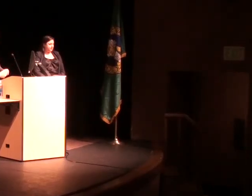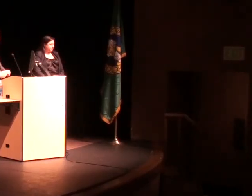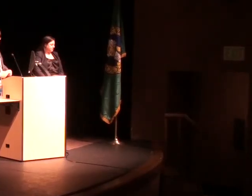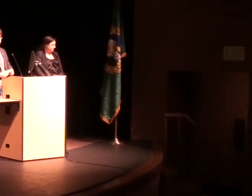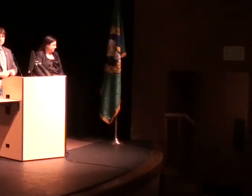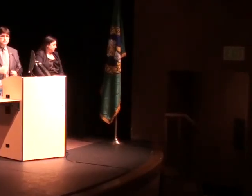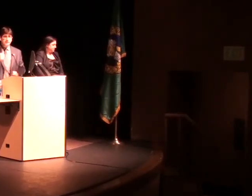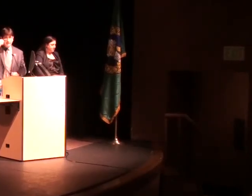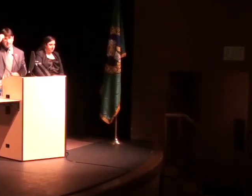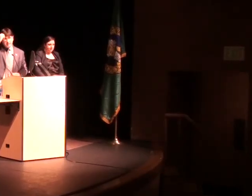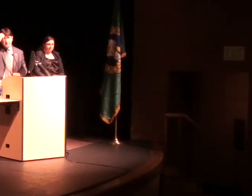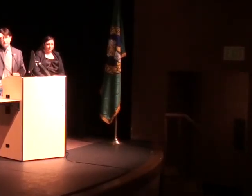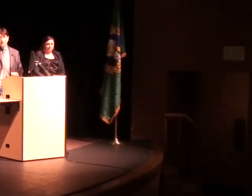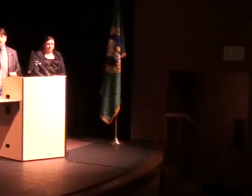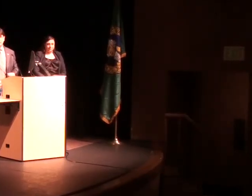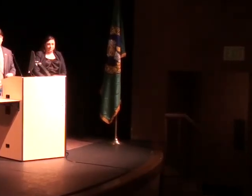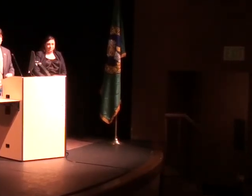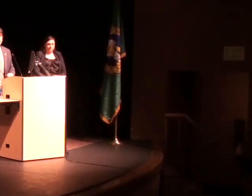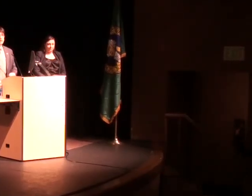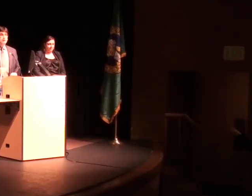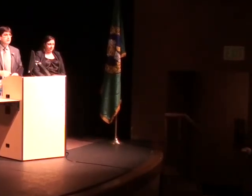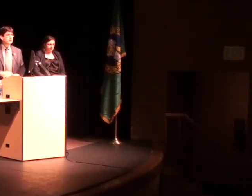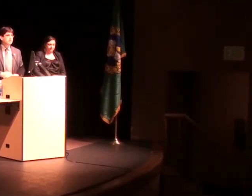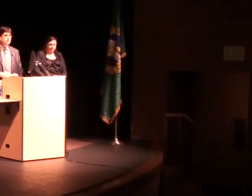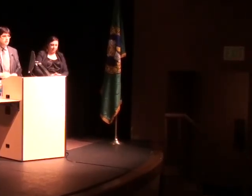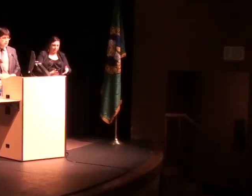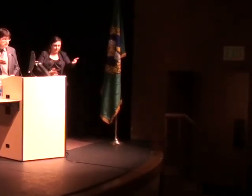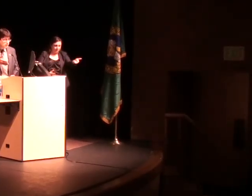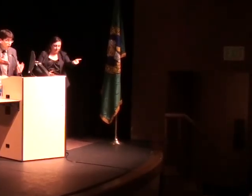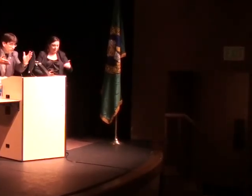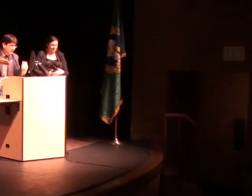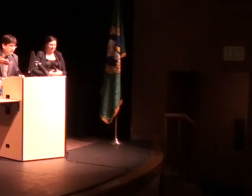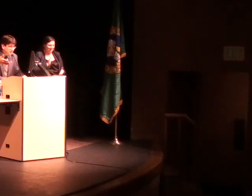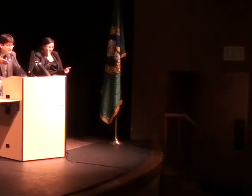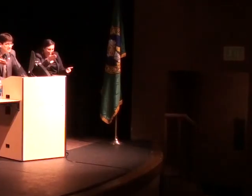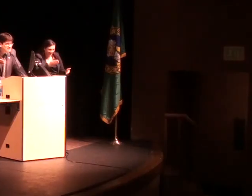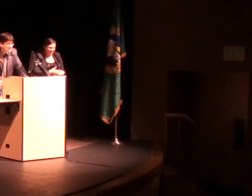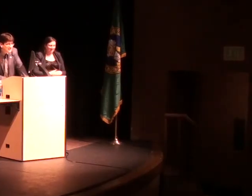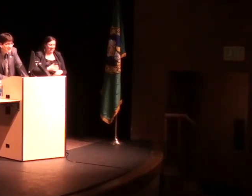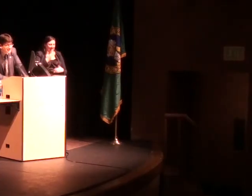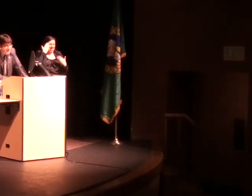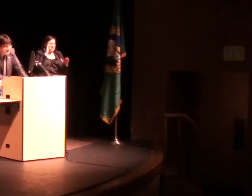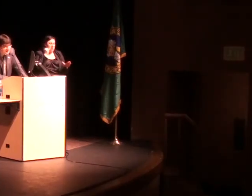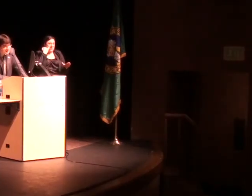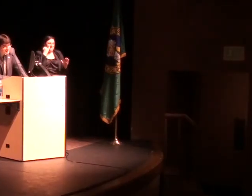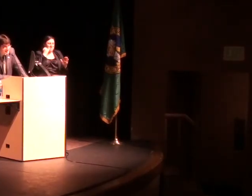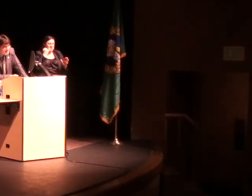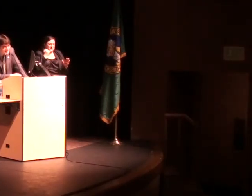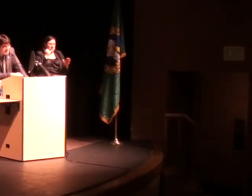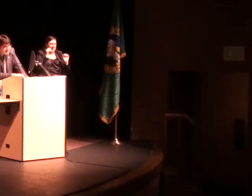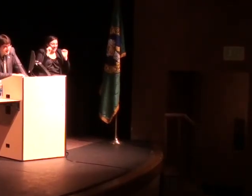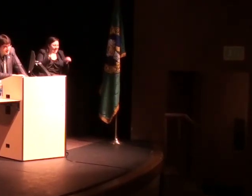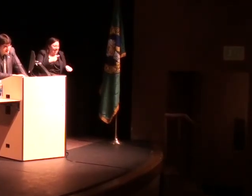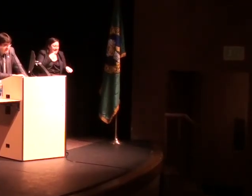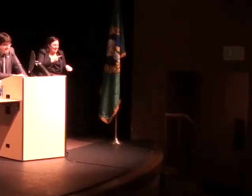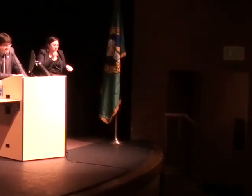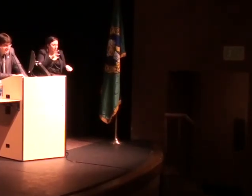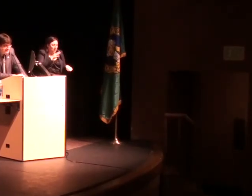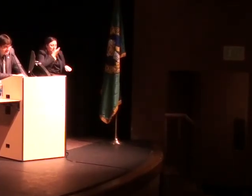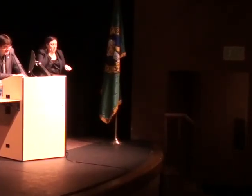Hello. Wondering, I'm not sure if you're allowed, I'm not sure if you're to what degree you can answer this question,